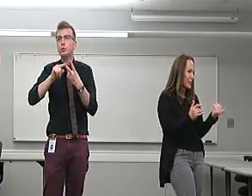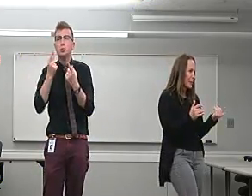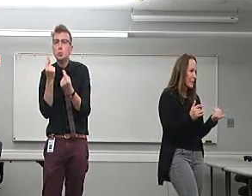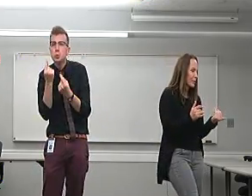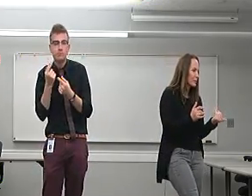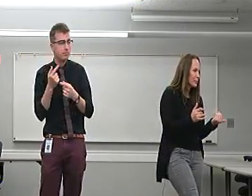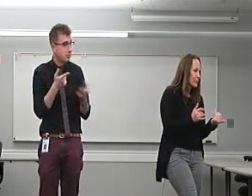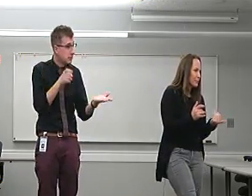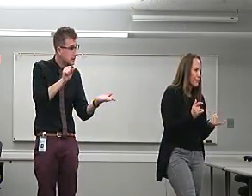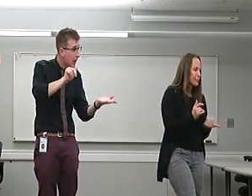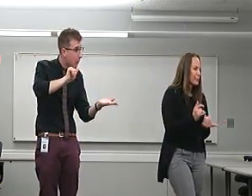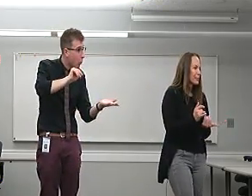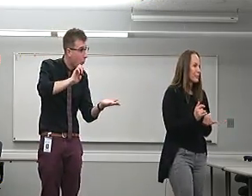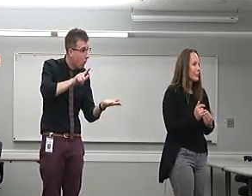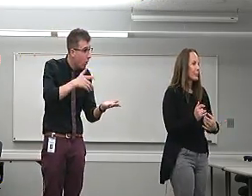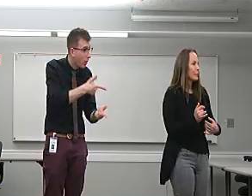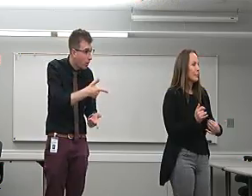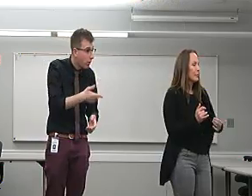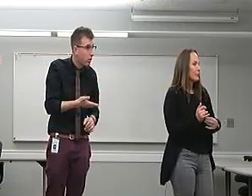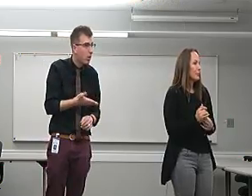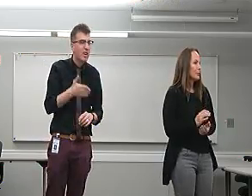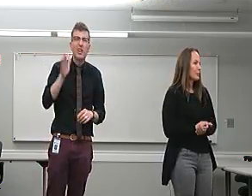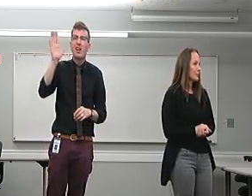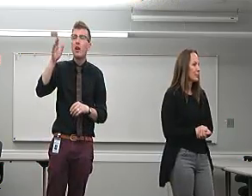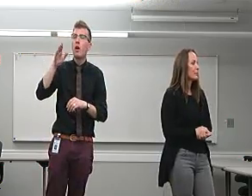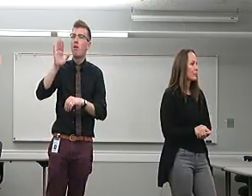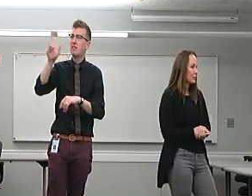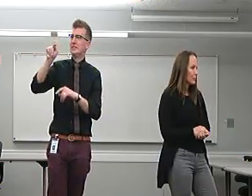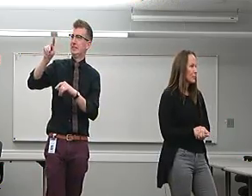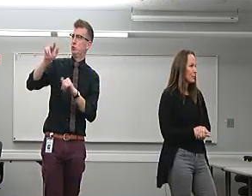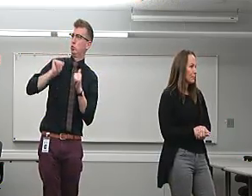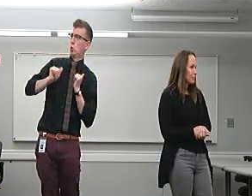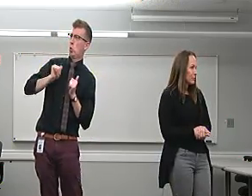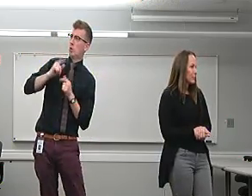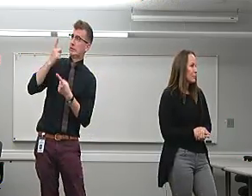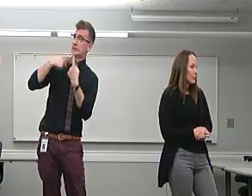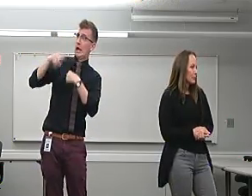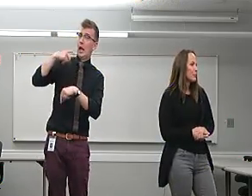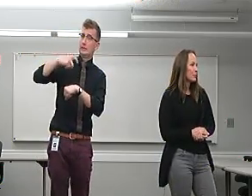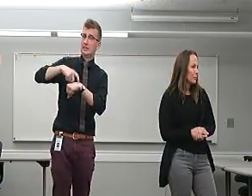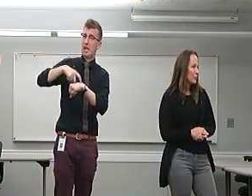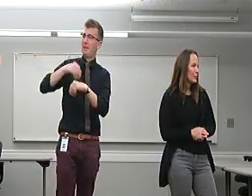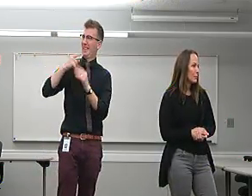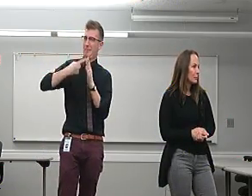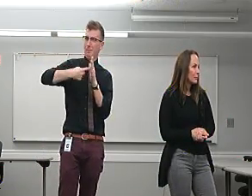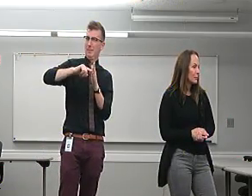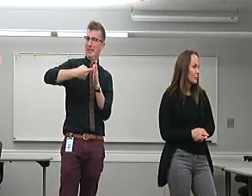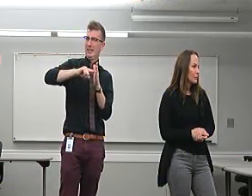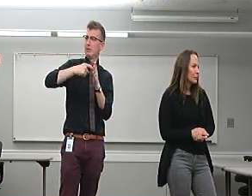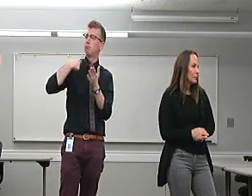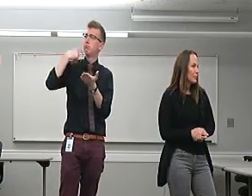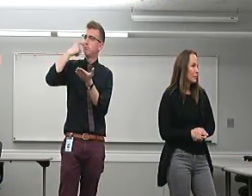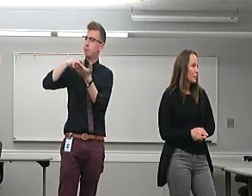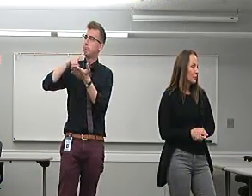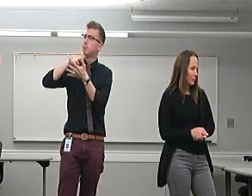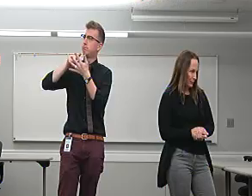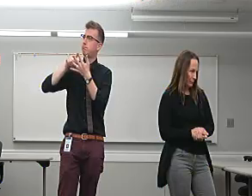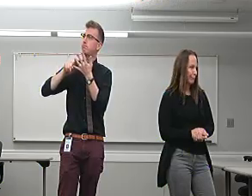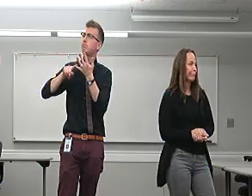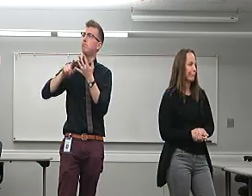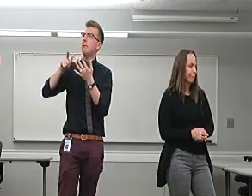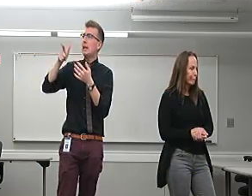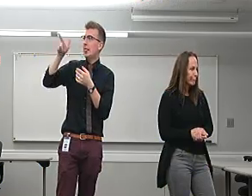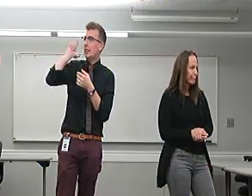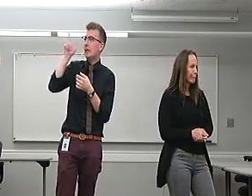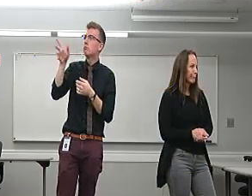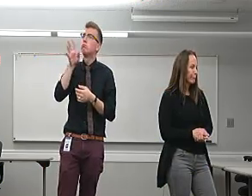on signing time, in the earlier episodes even, I noticed Leah talking. Mm-hmm. It's not